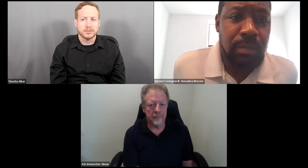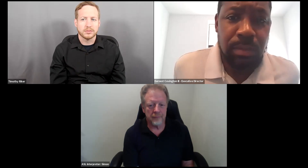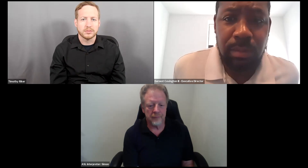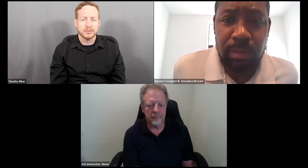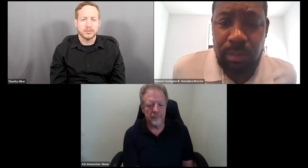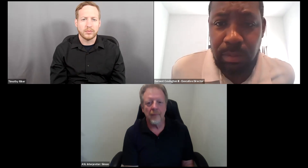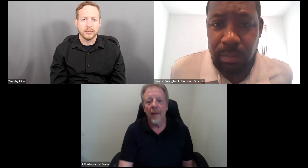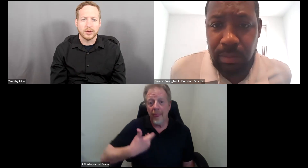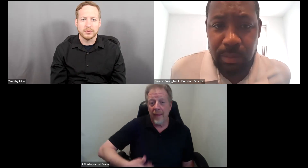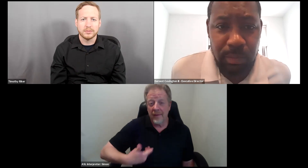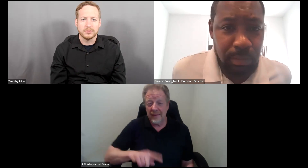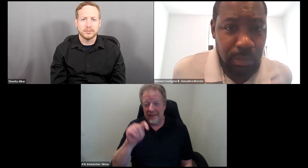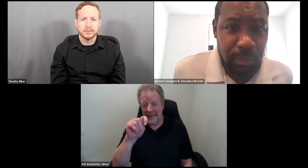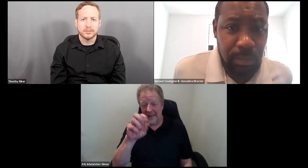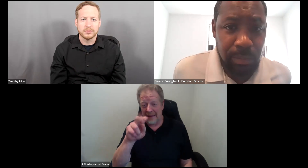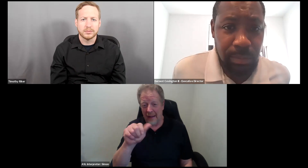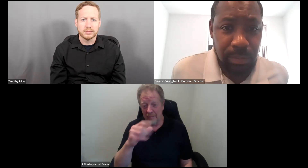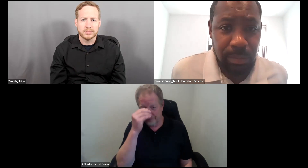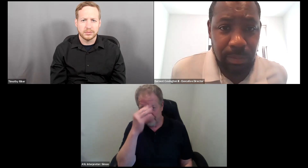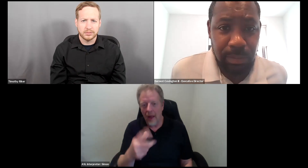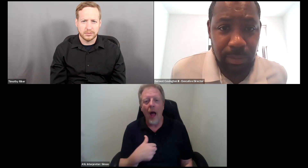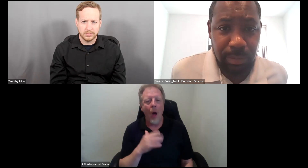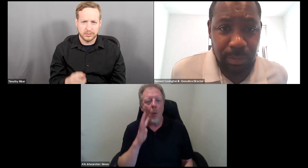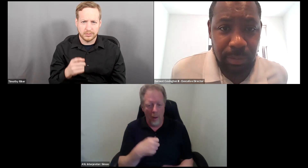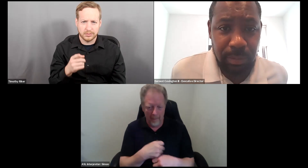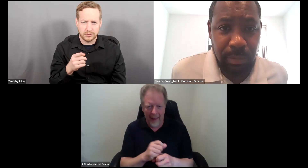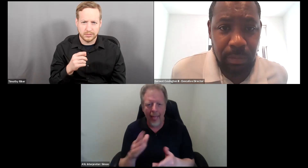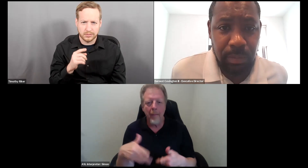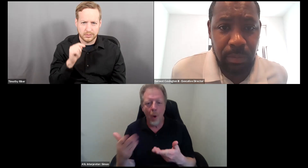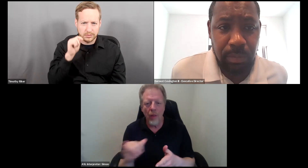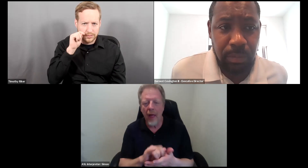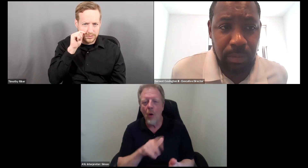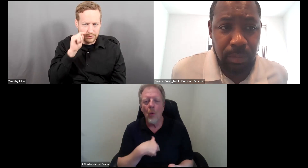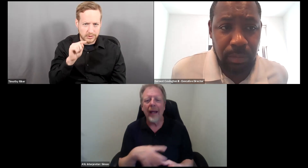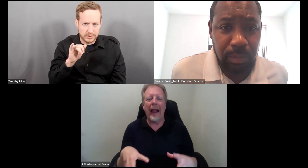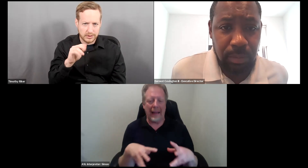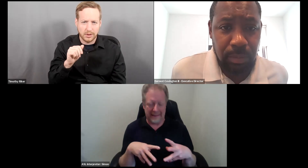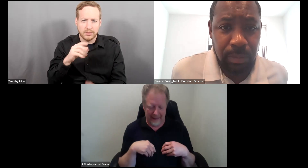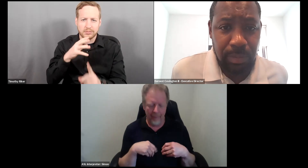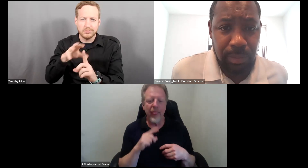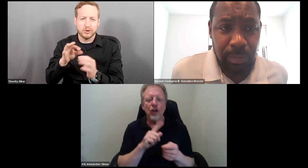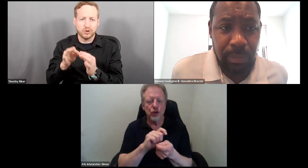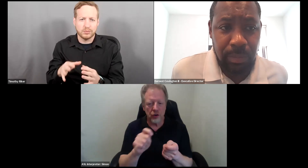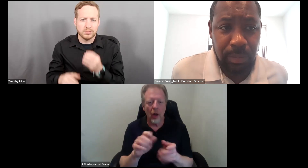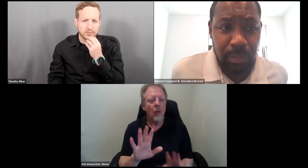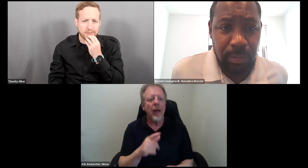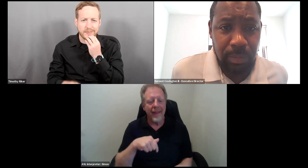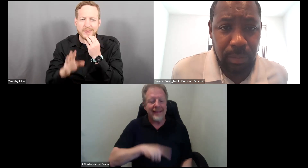This is Tina. I will make a motion that we accept the changes.